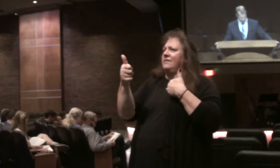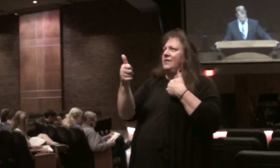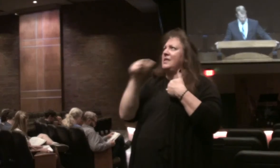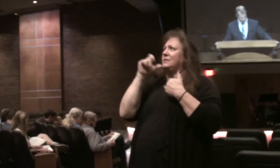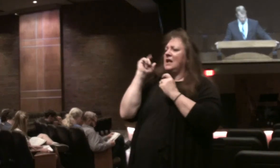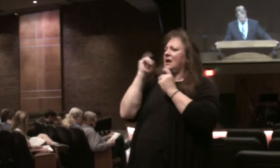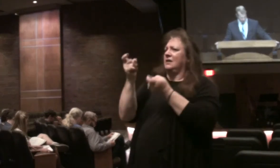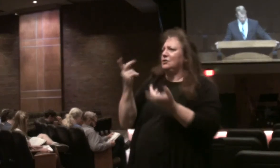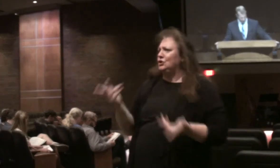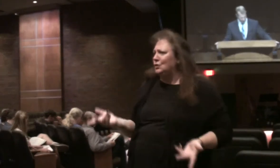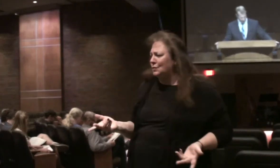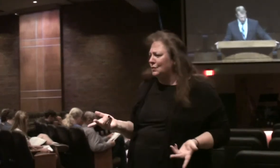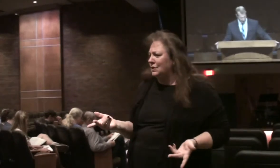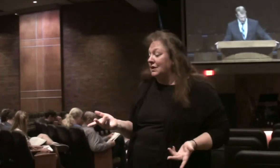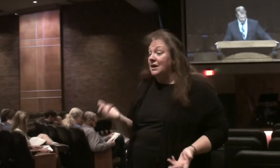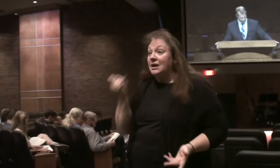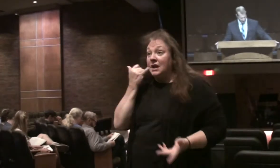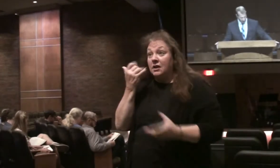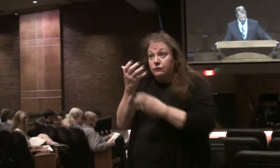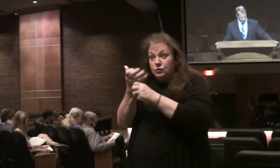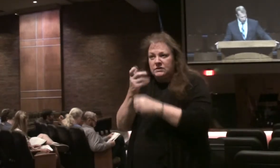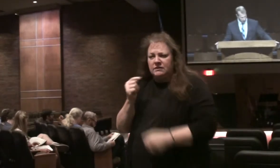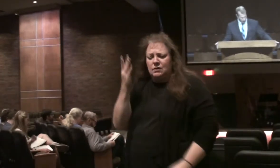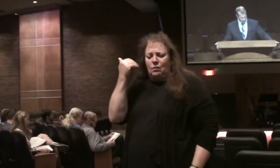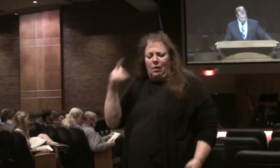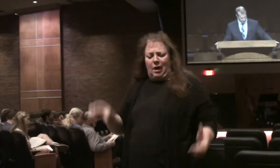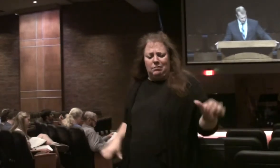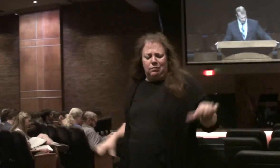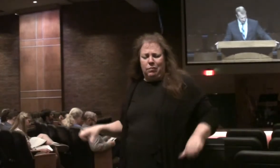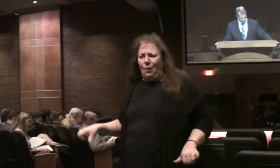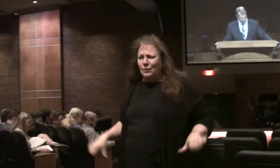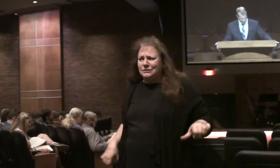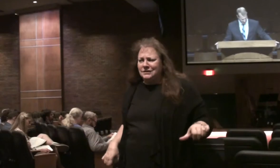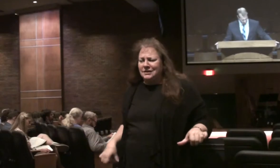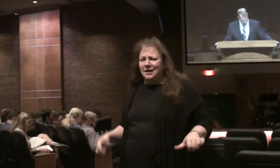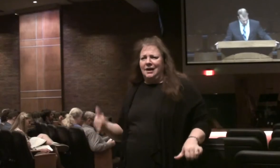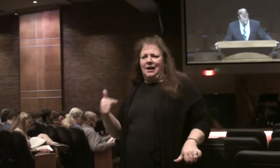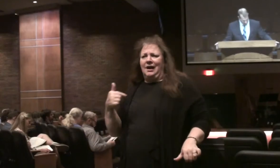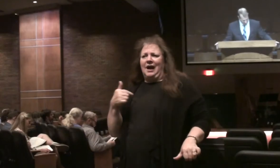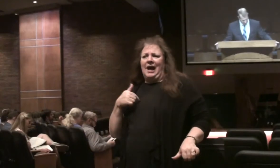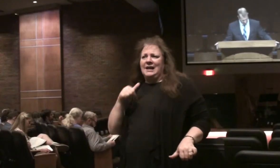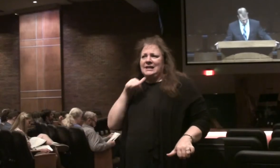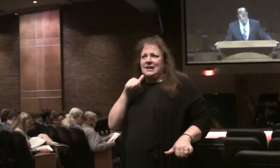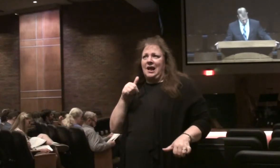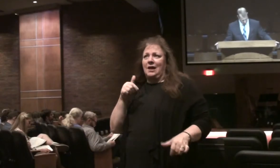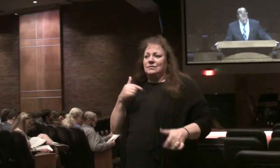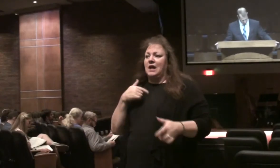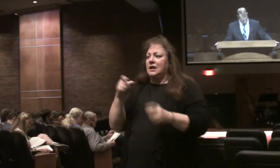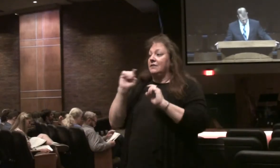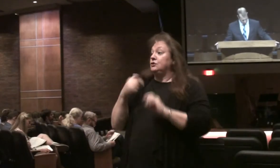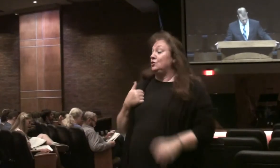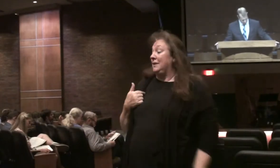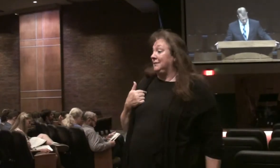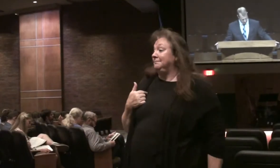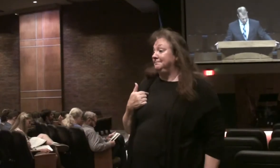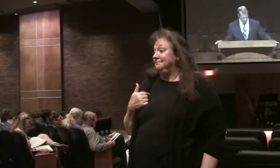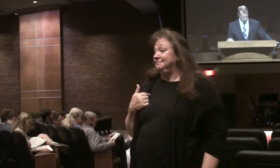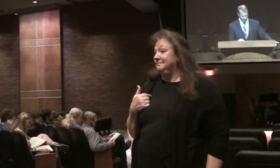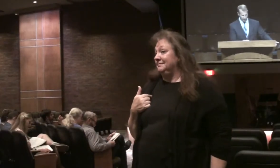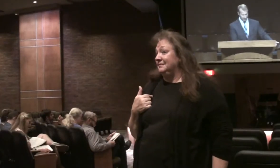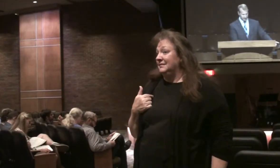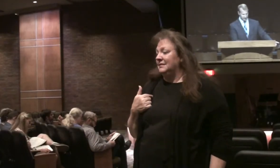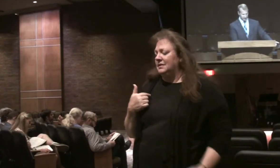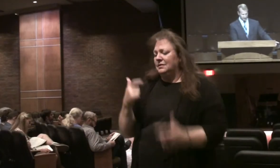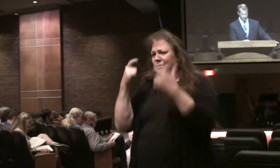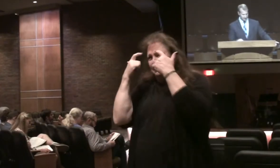receive. And if you did receive it, why do you boast as if you did not receive it? The